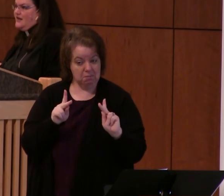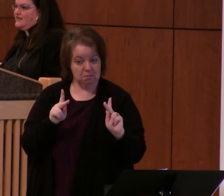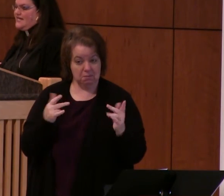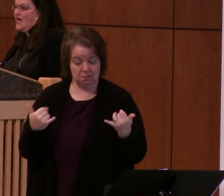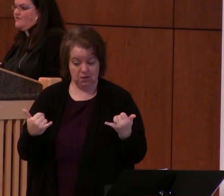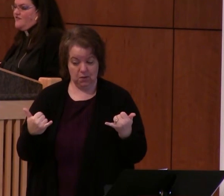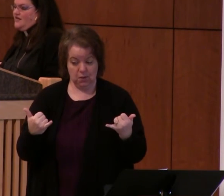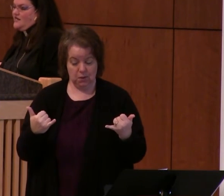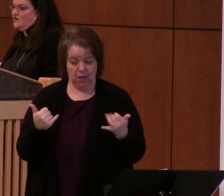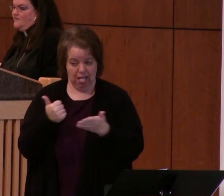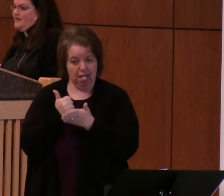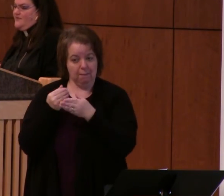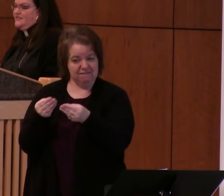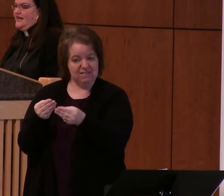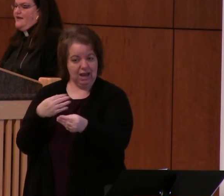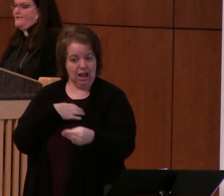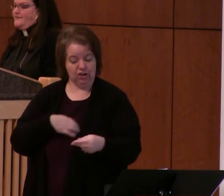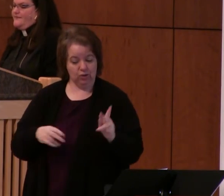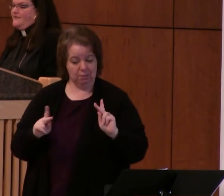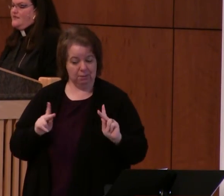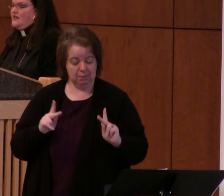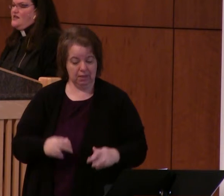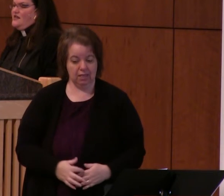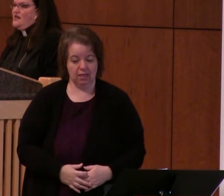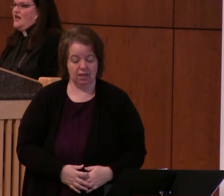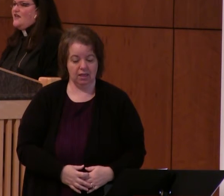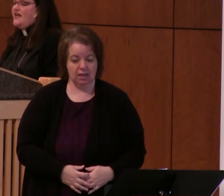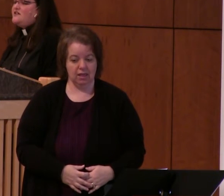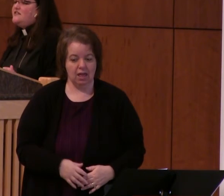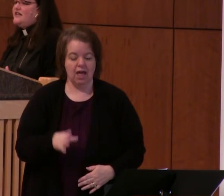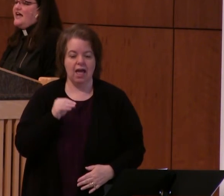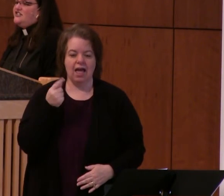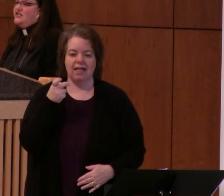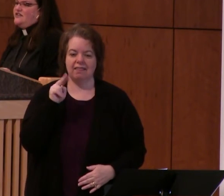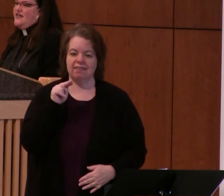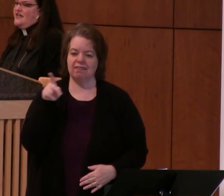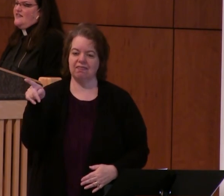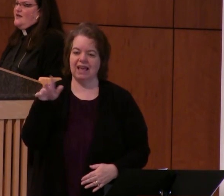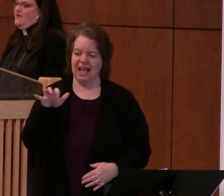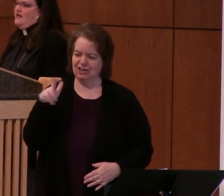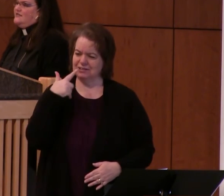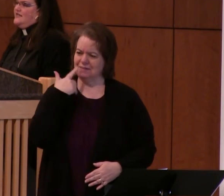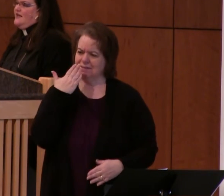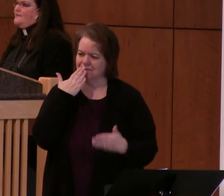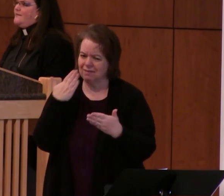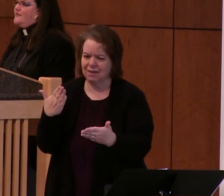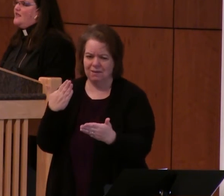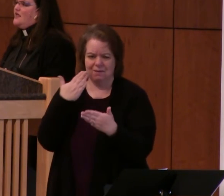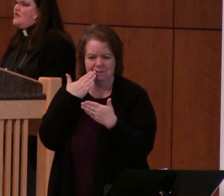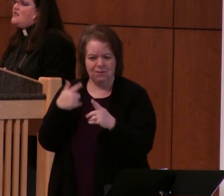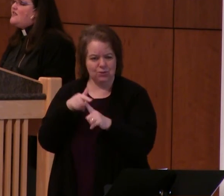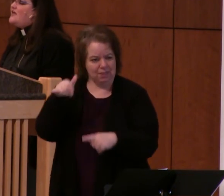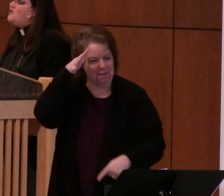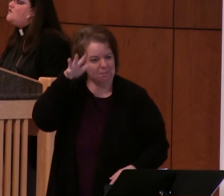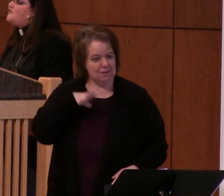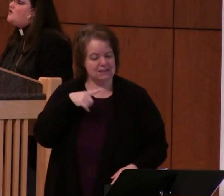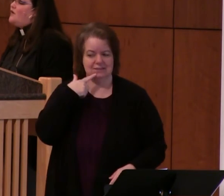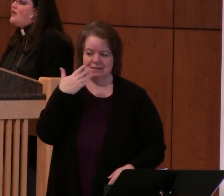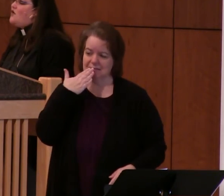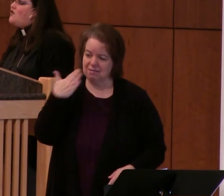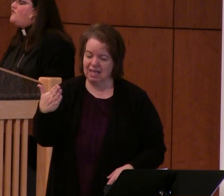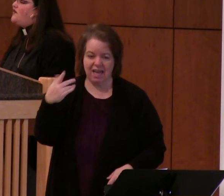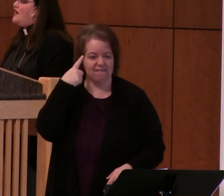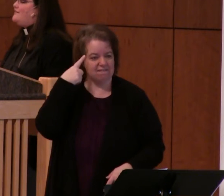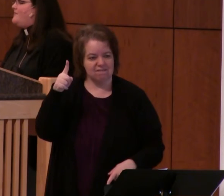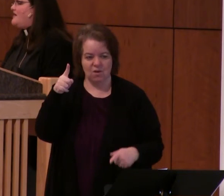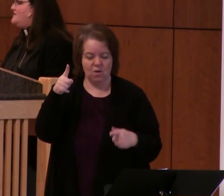to give money to help feed hungry people today? And then I heard the cashier thanking that man, saying, thank you for